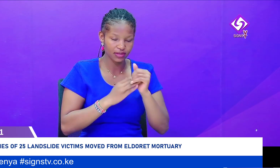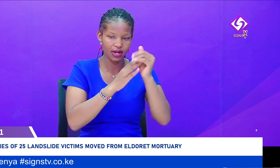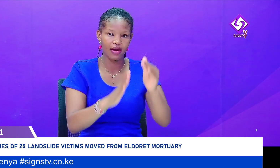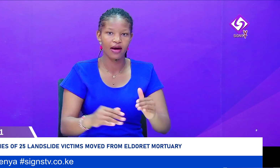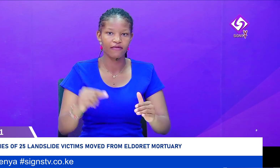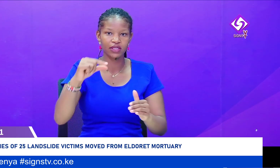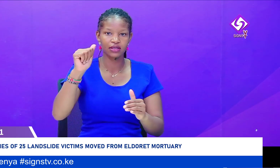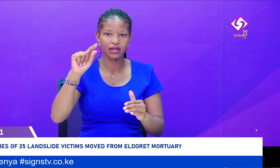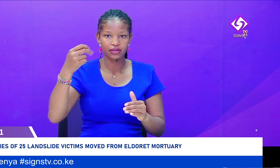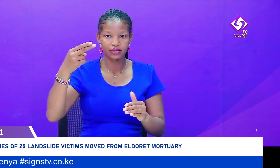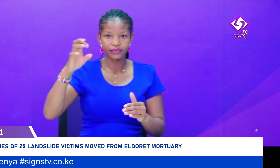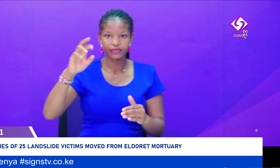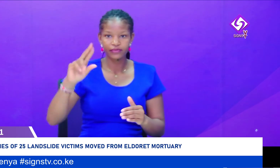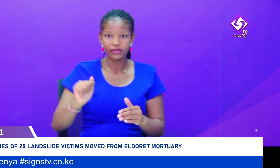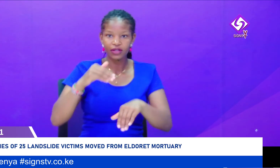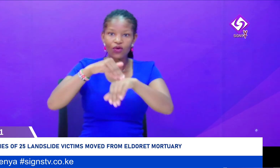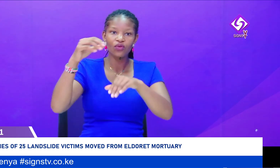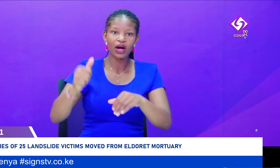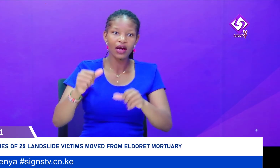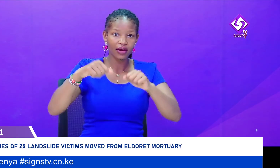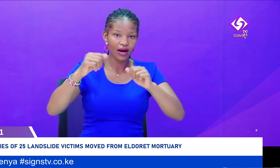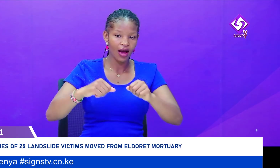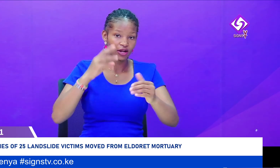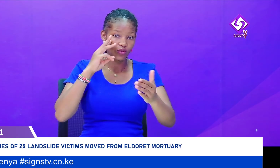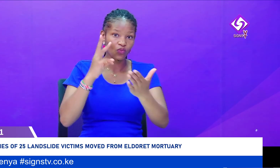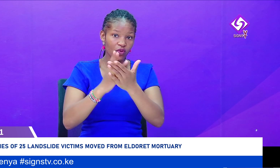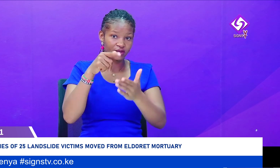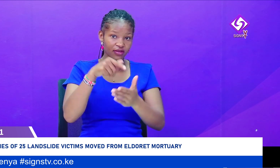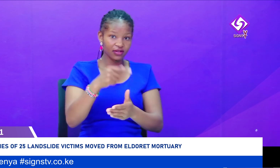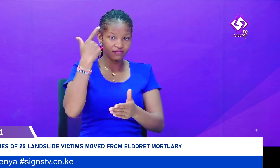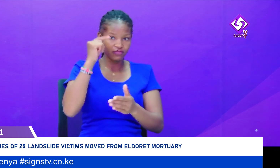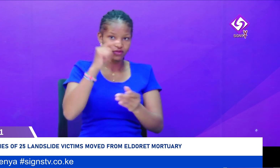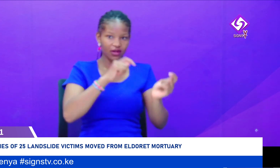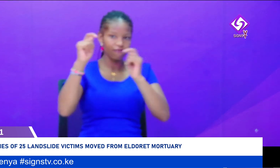gather at the facility to witness the transfer of the remains.